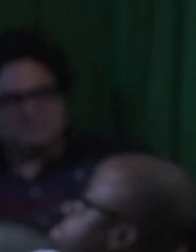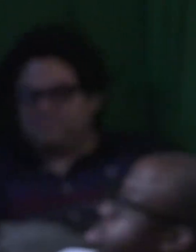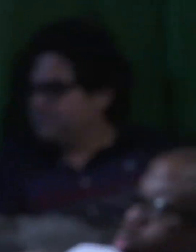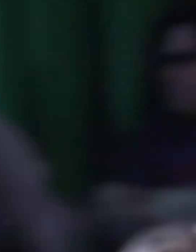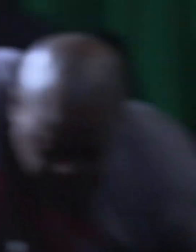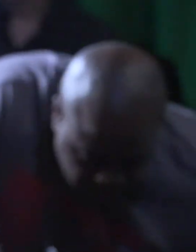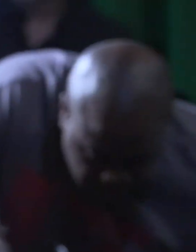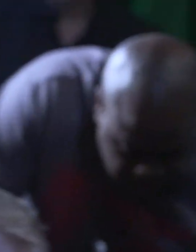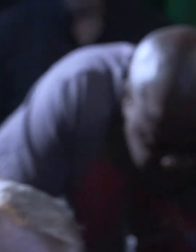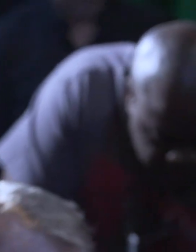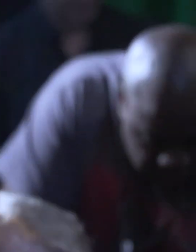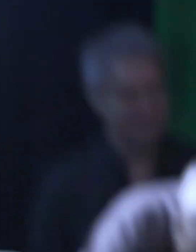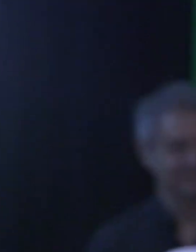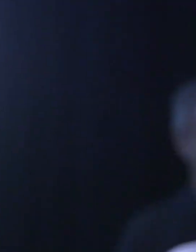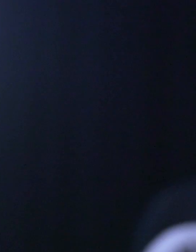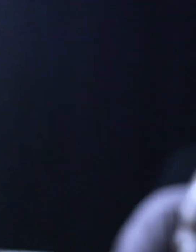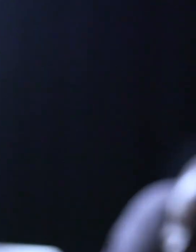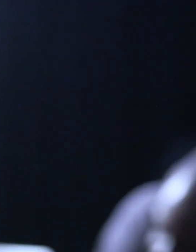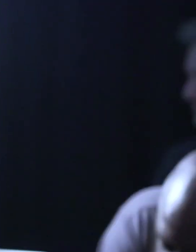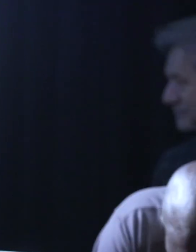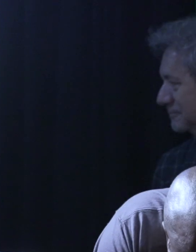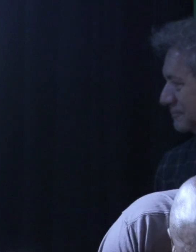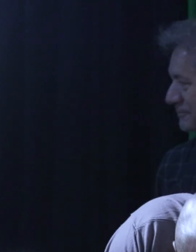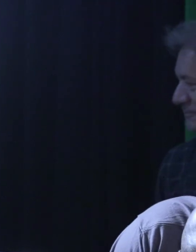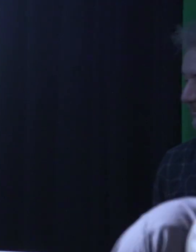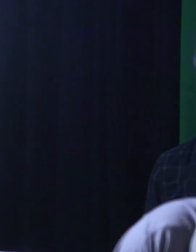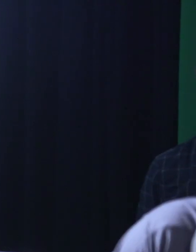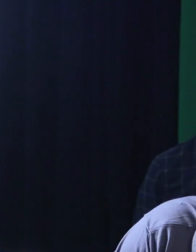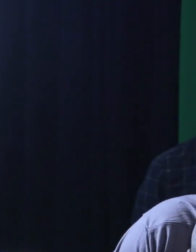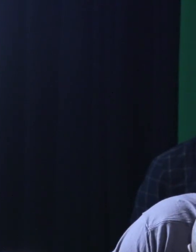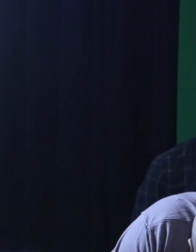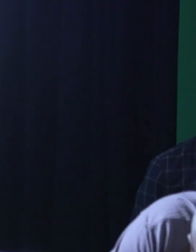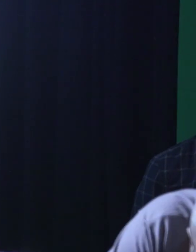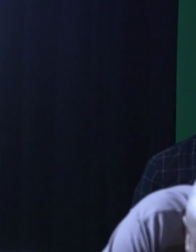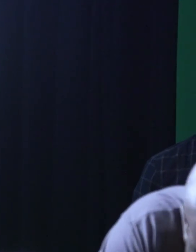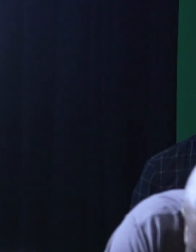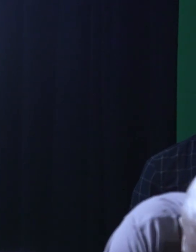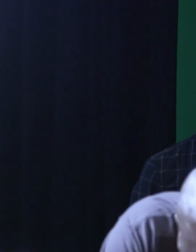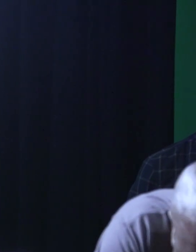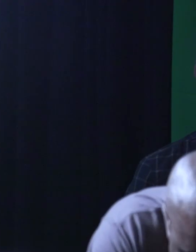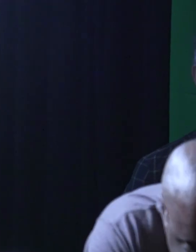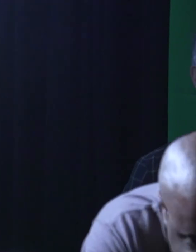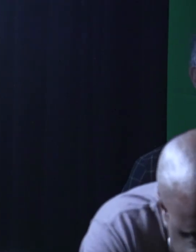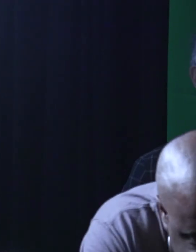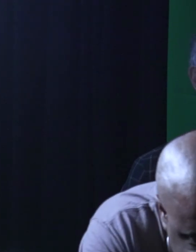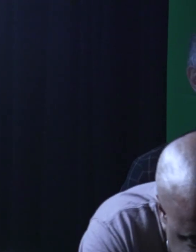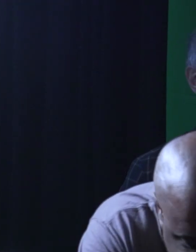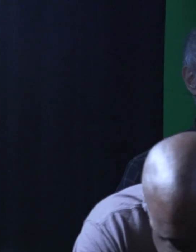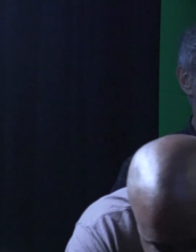Yeah. Hi. Hi. I'm Denzel. Hi, Denzel. Real quick. I wanted to ask you about that. How